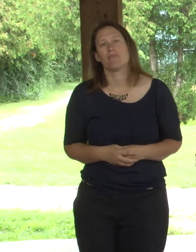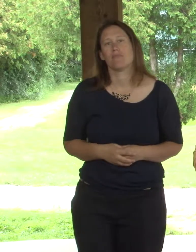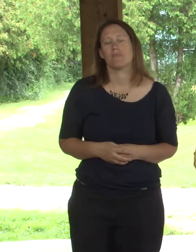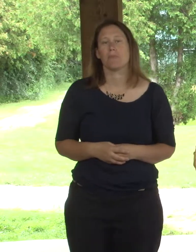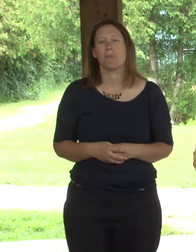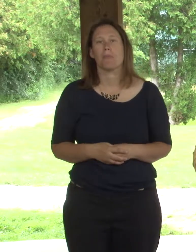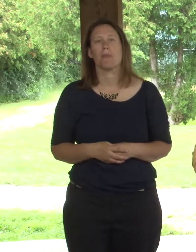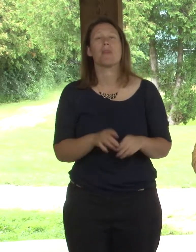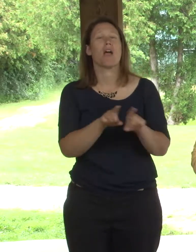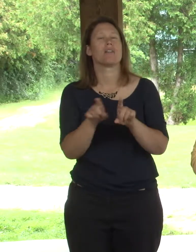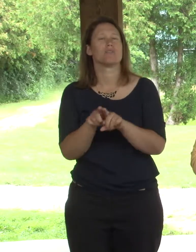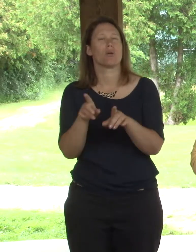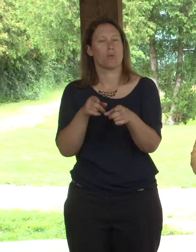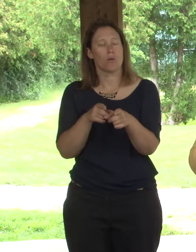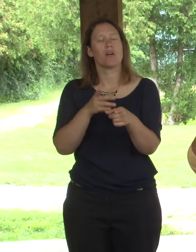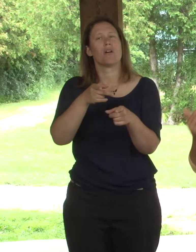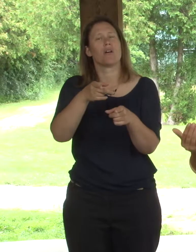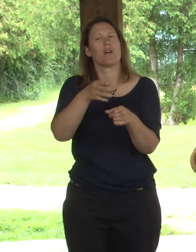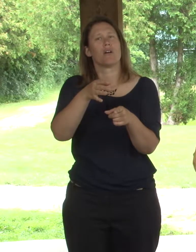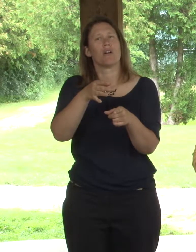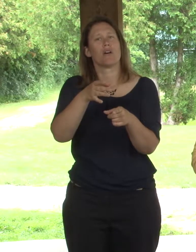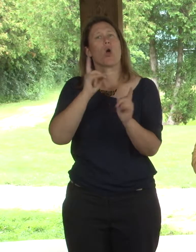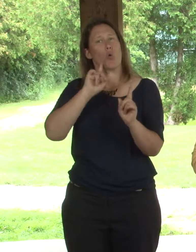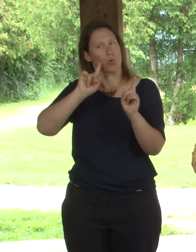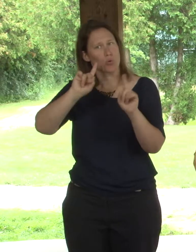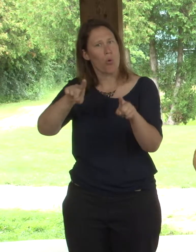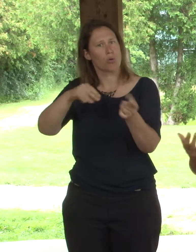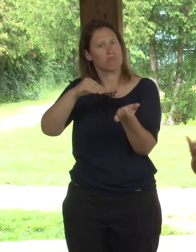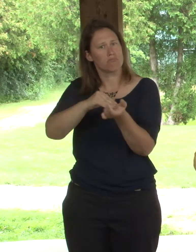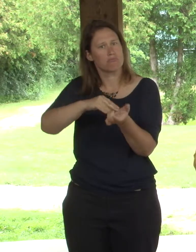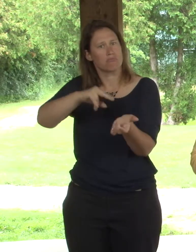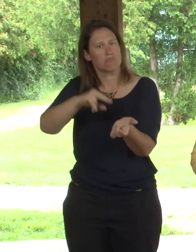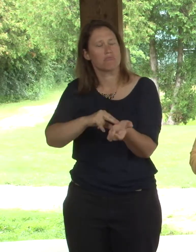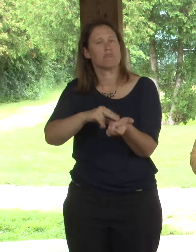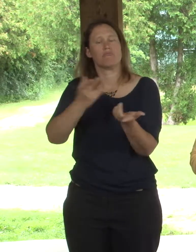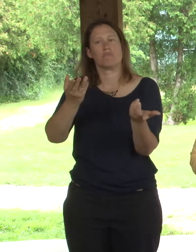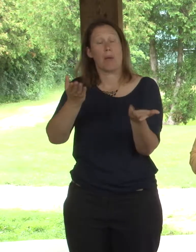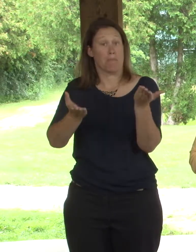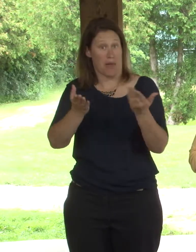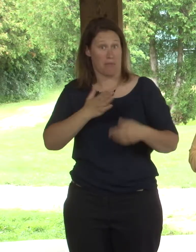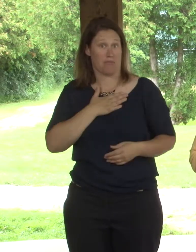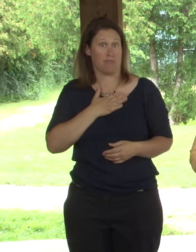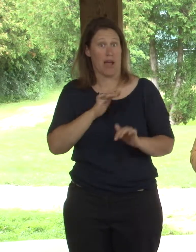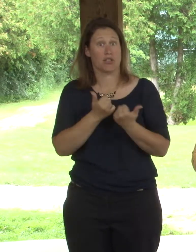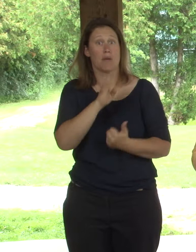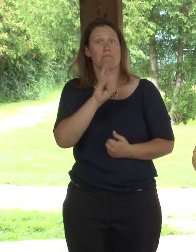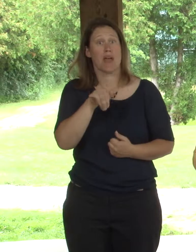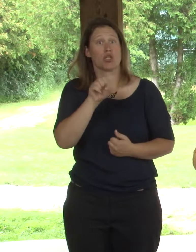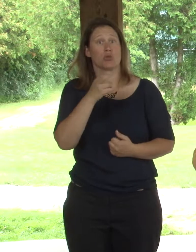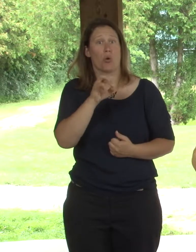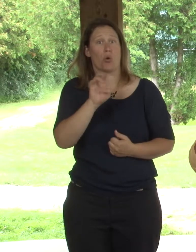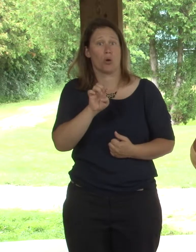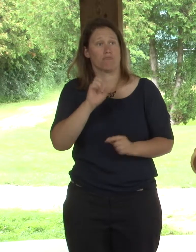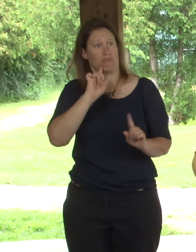access a healthcare professional or a foot care nurse through Bayshore Healthcare.